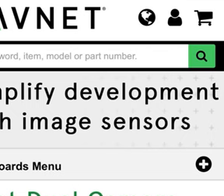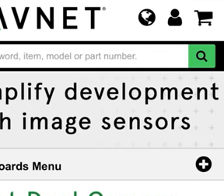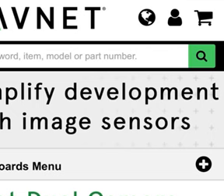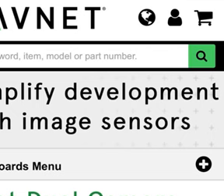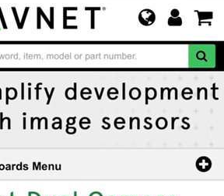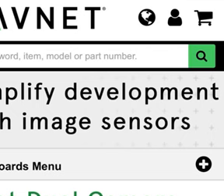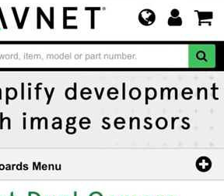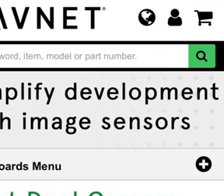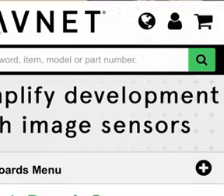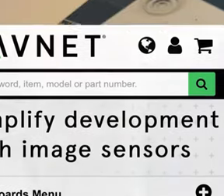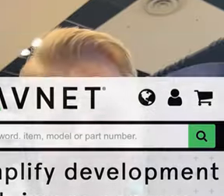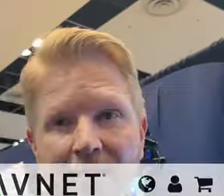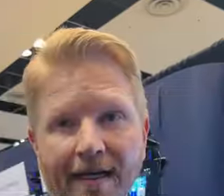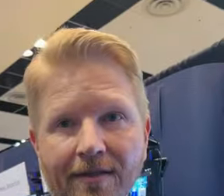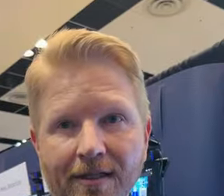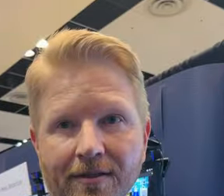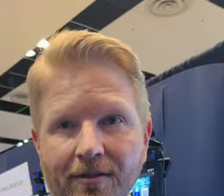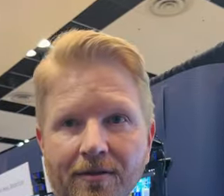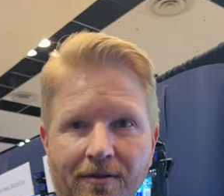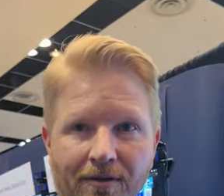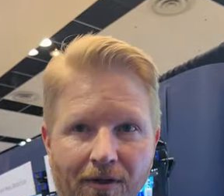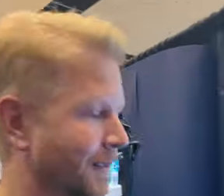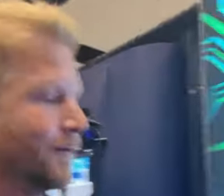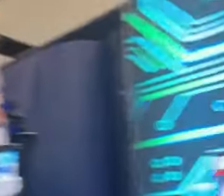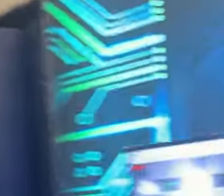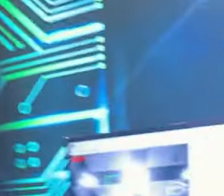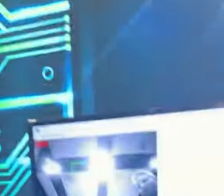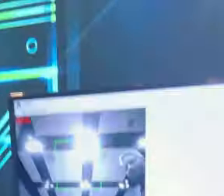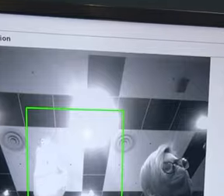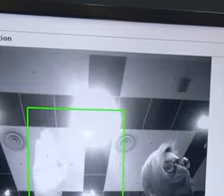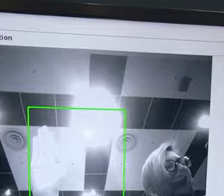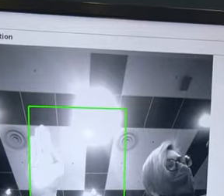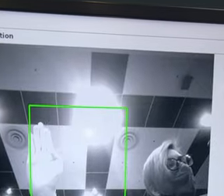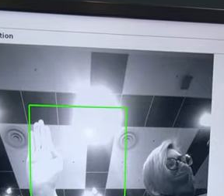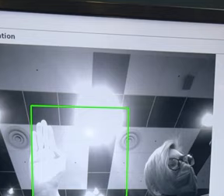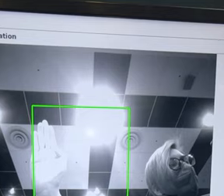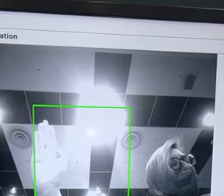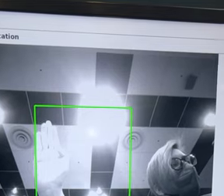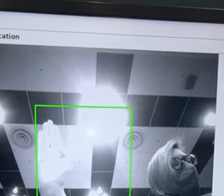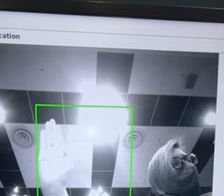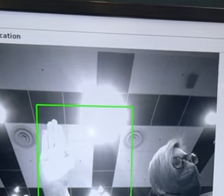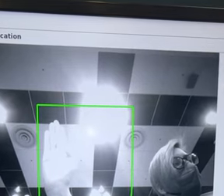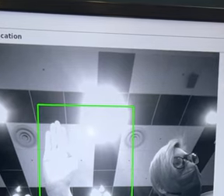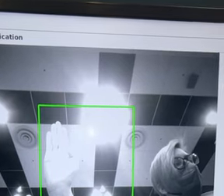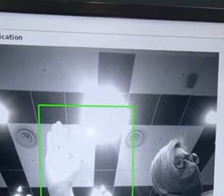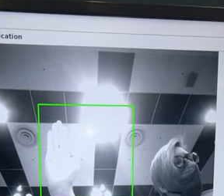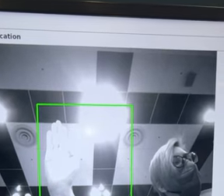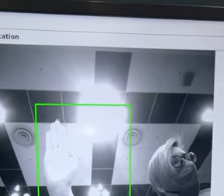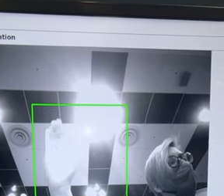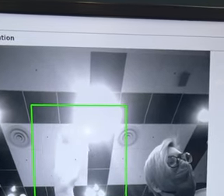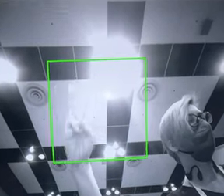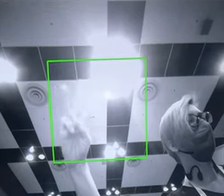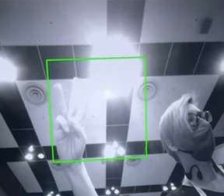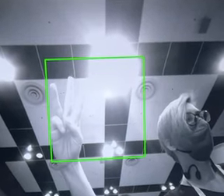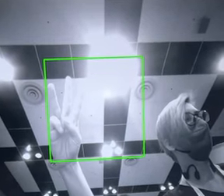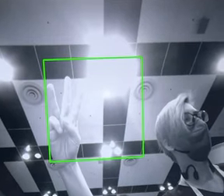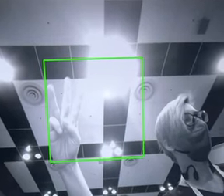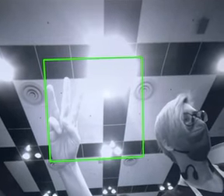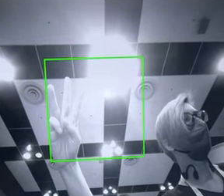sensors recognizing the hand gestures to show what the model is doing. The HSIO modules are sold separately they are